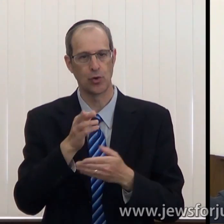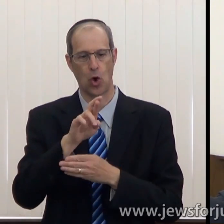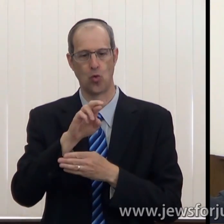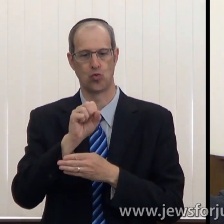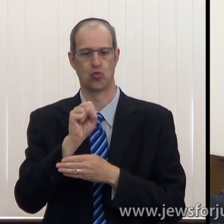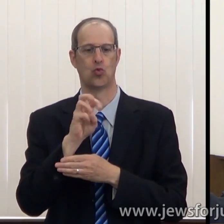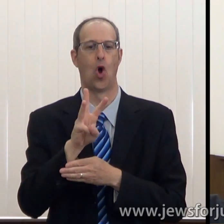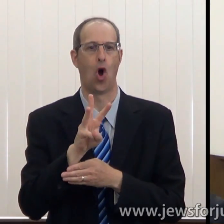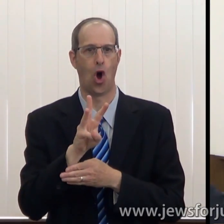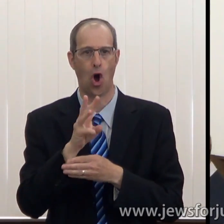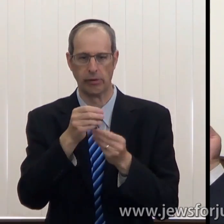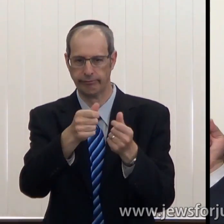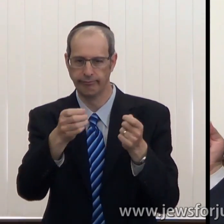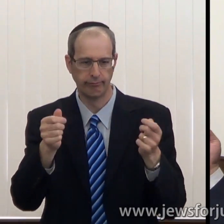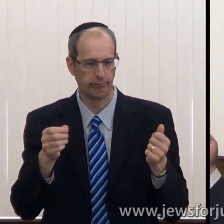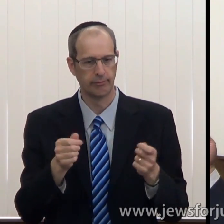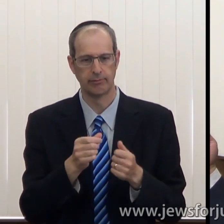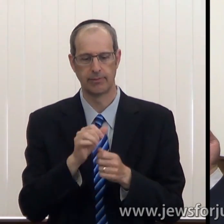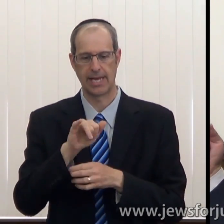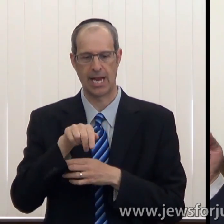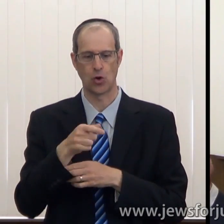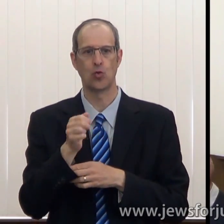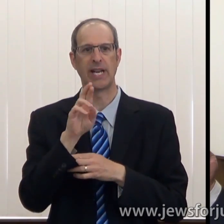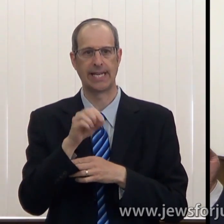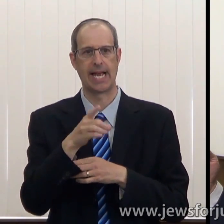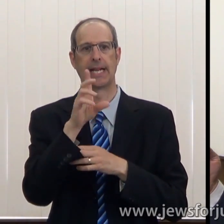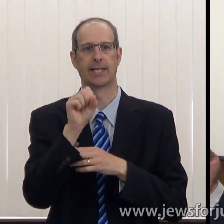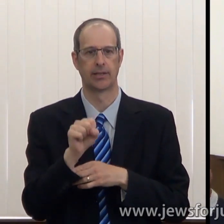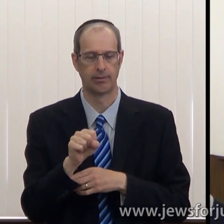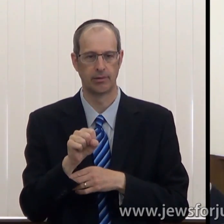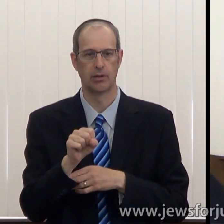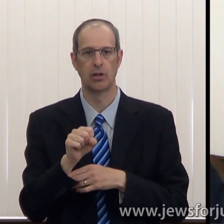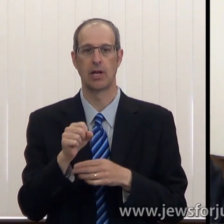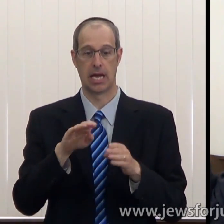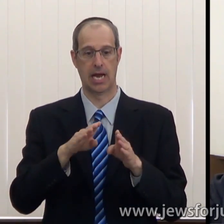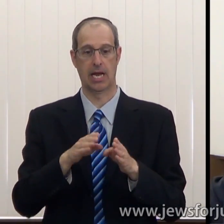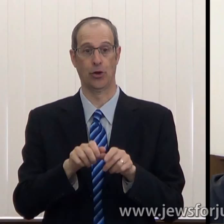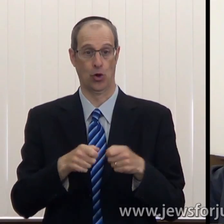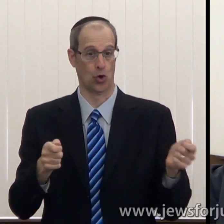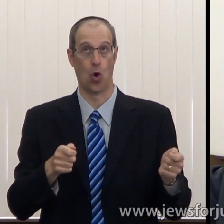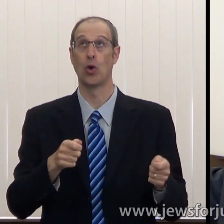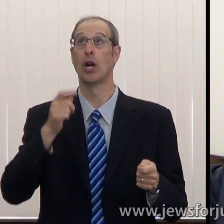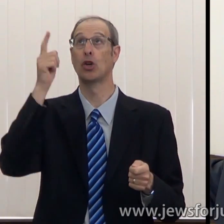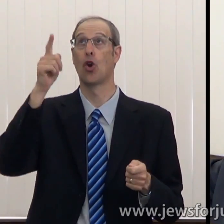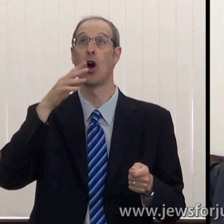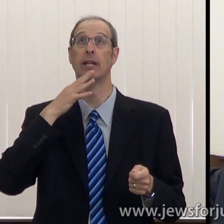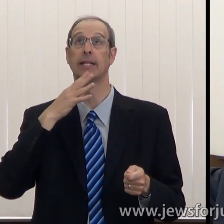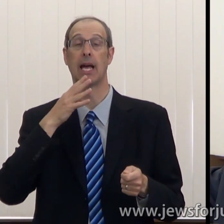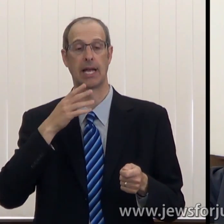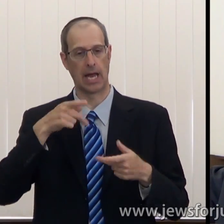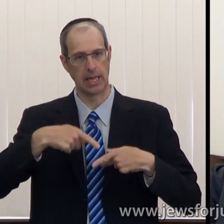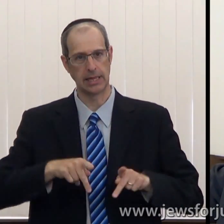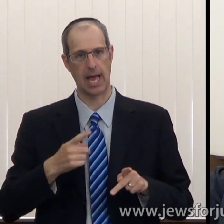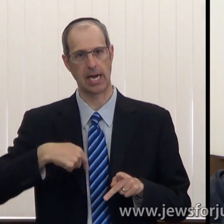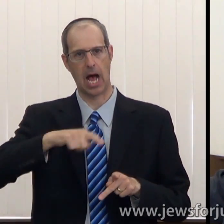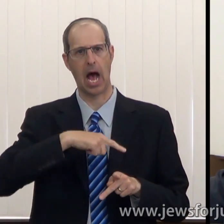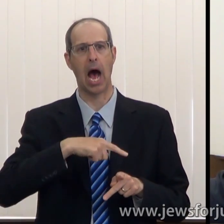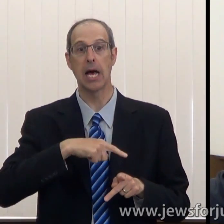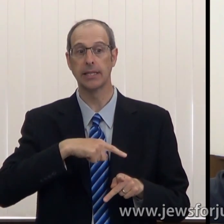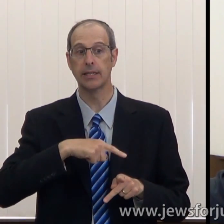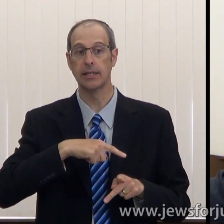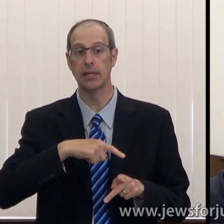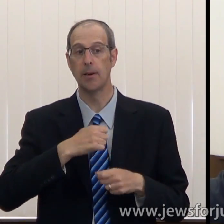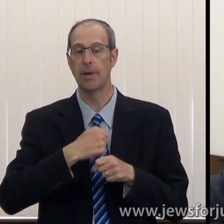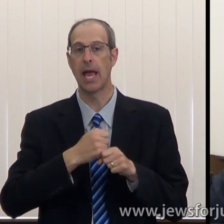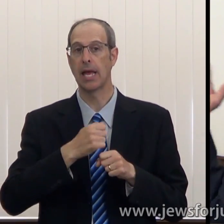ingredients. And so in the Bible, when God says, "Let us make man," who is God